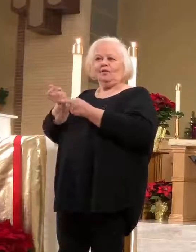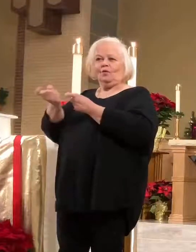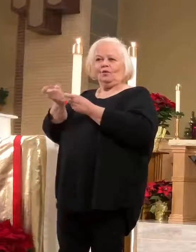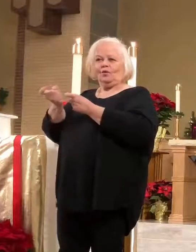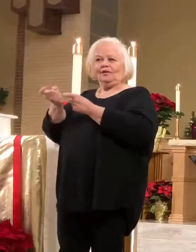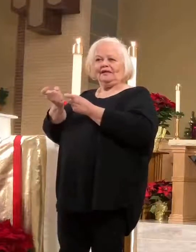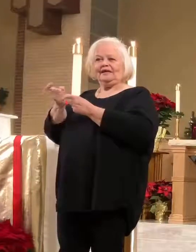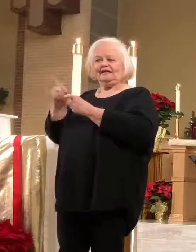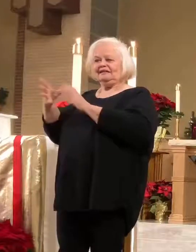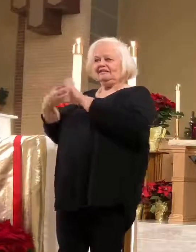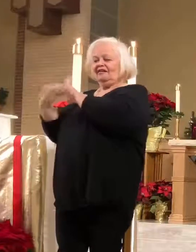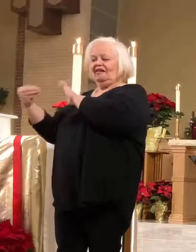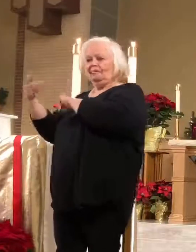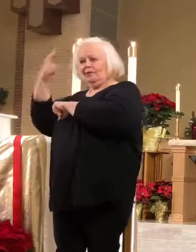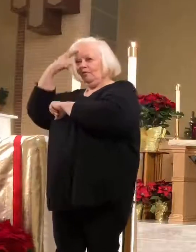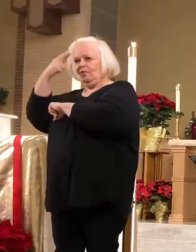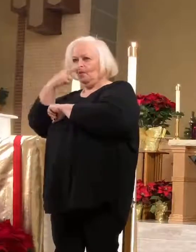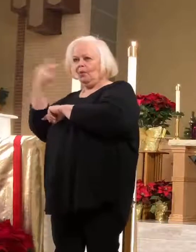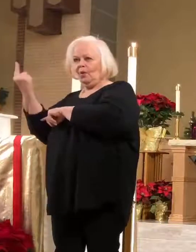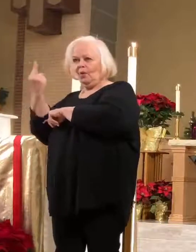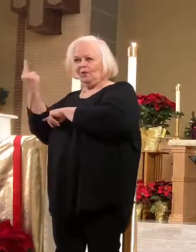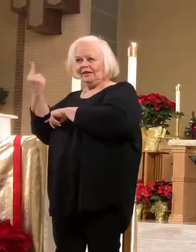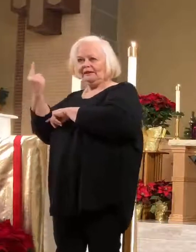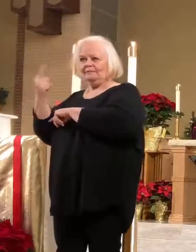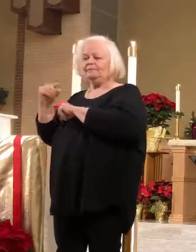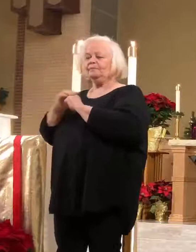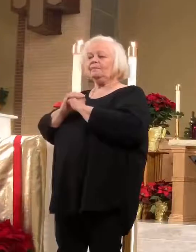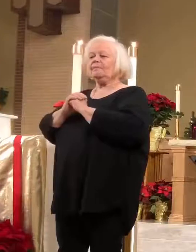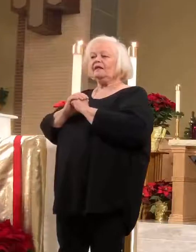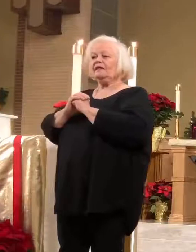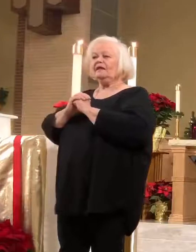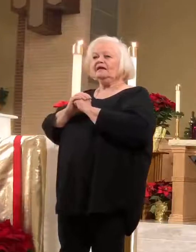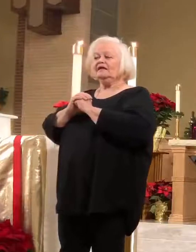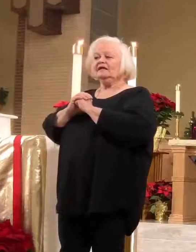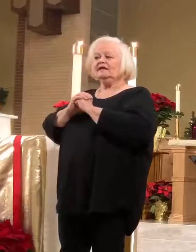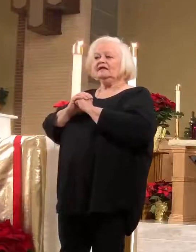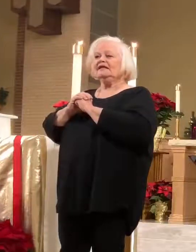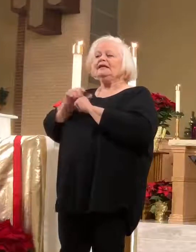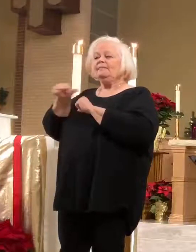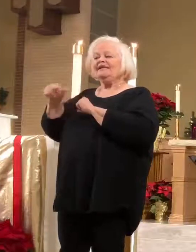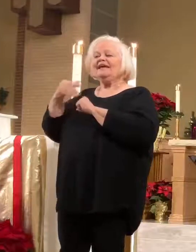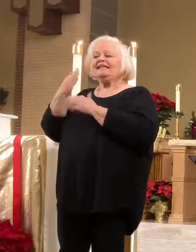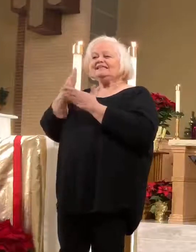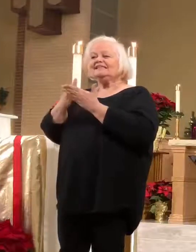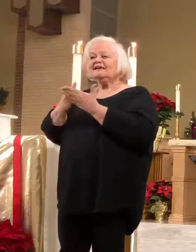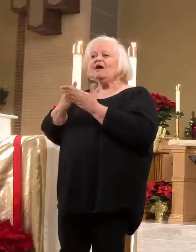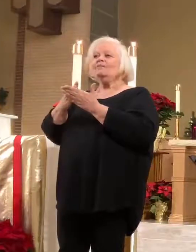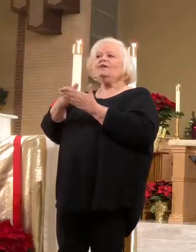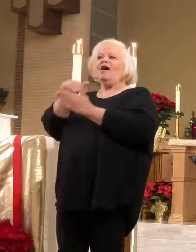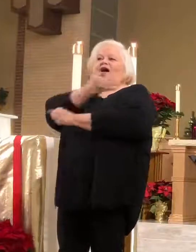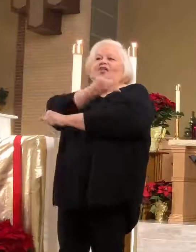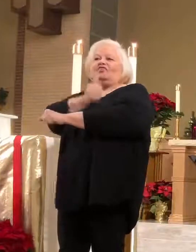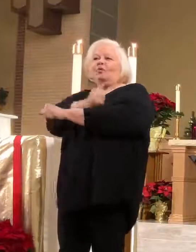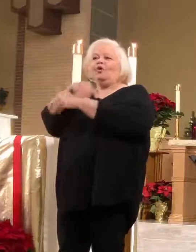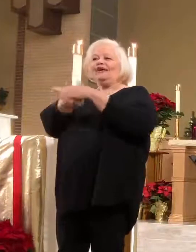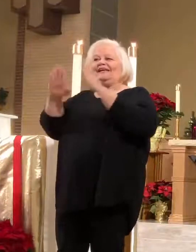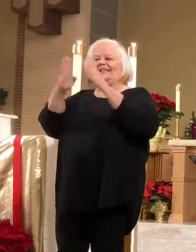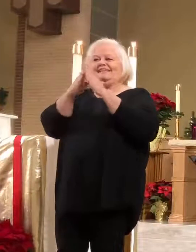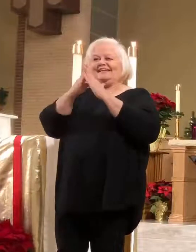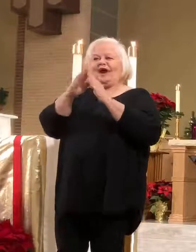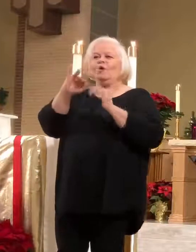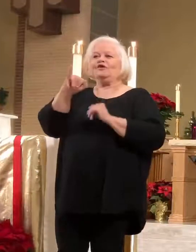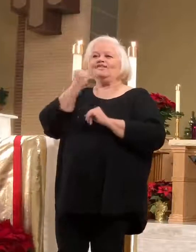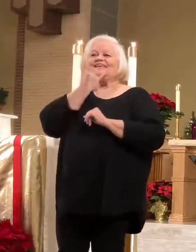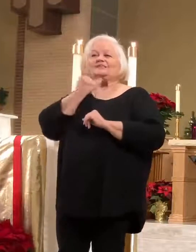empire ruling over the territory, but Herod had a say in the authority of the time of Israel.